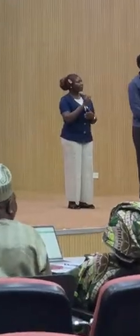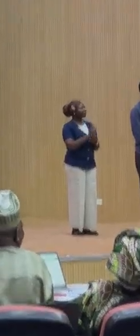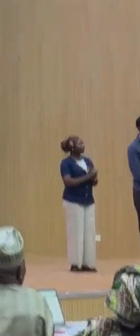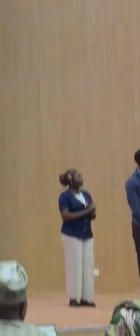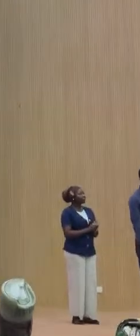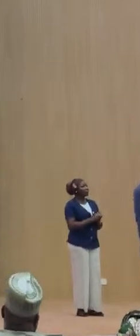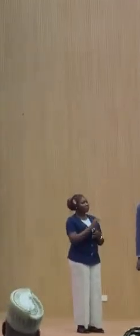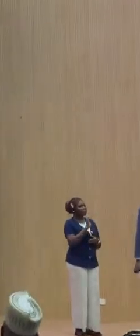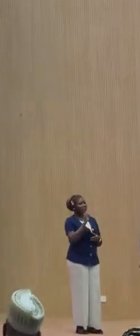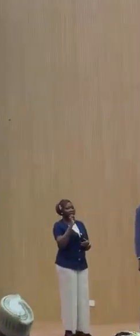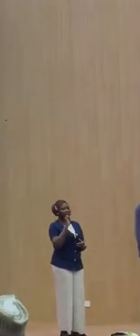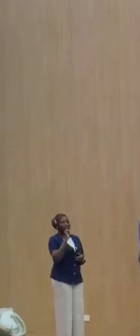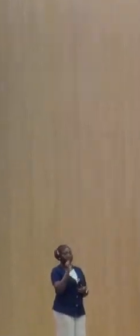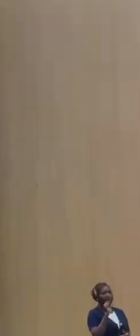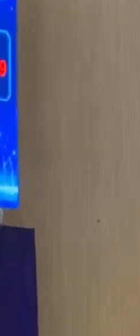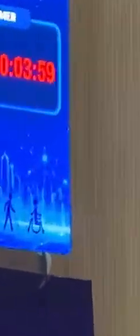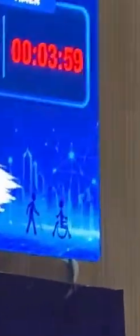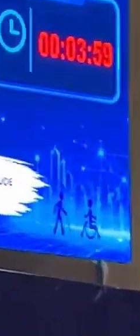ECSM.